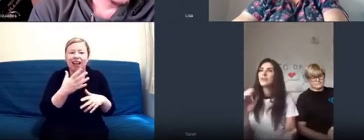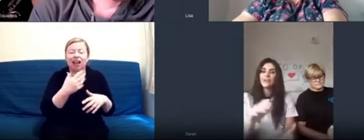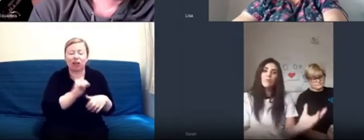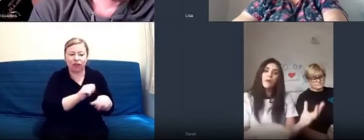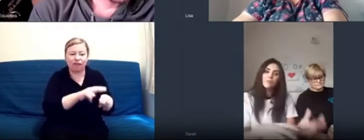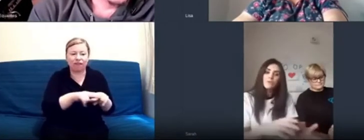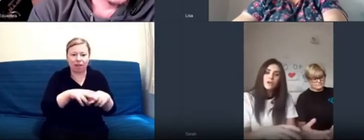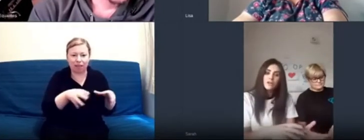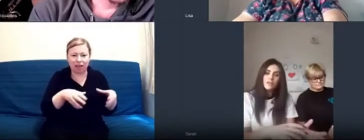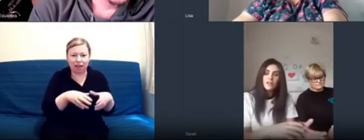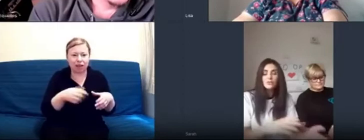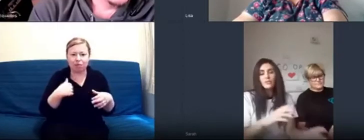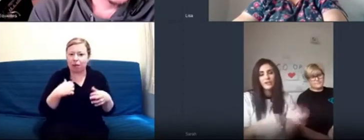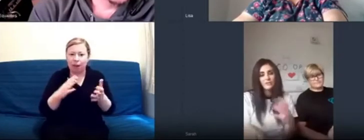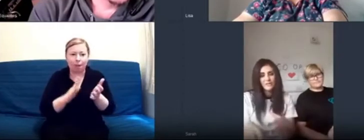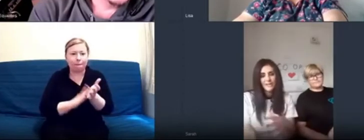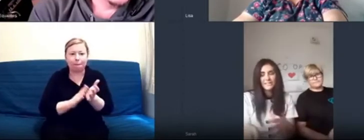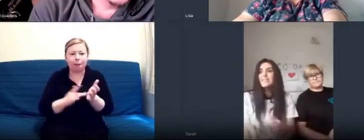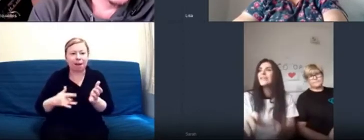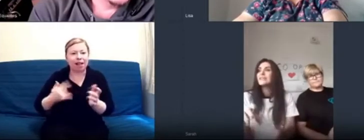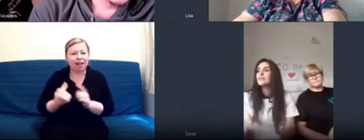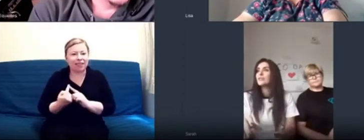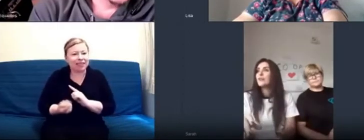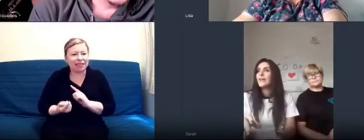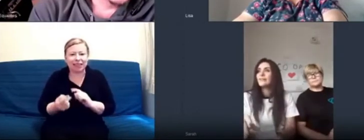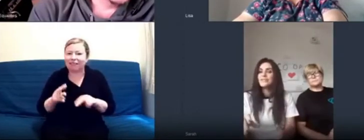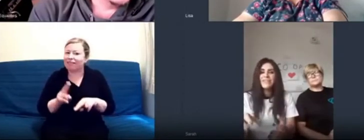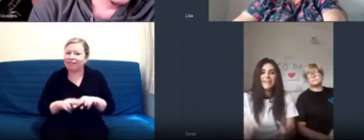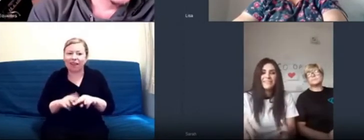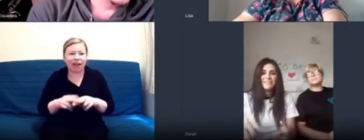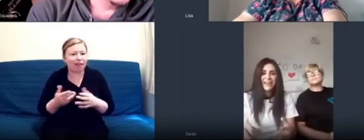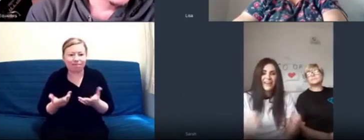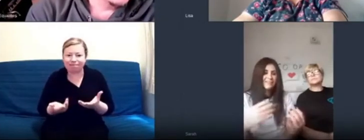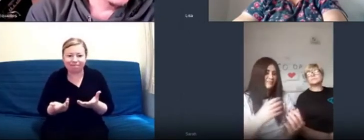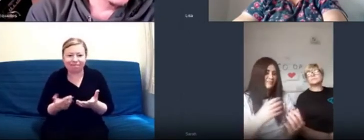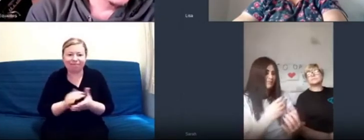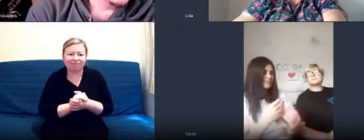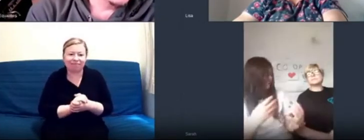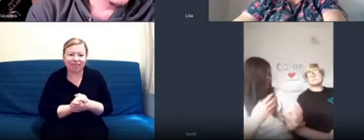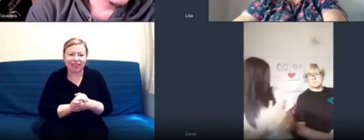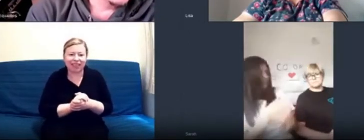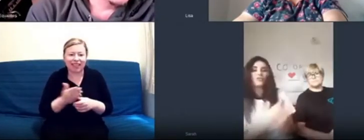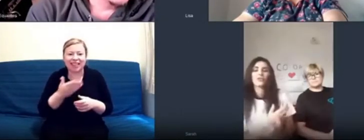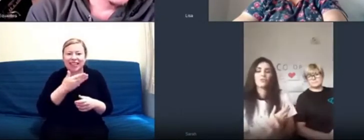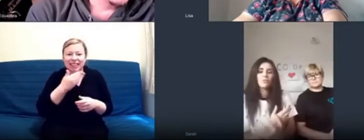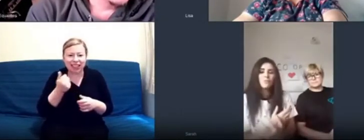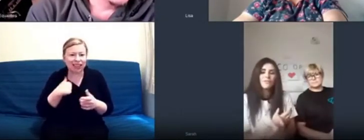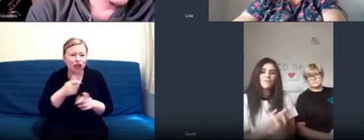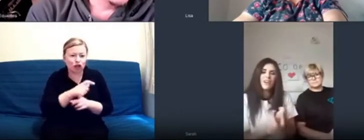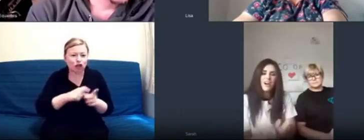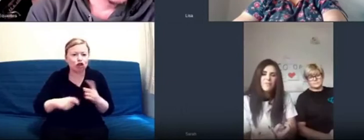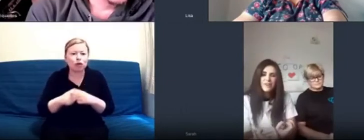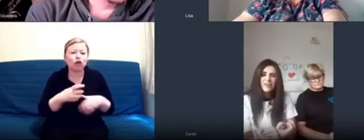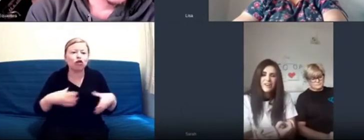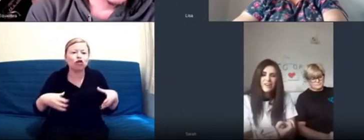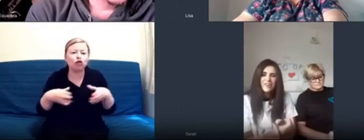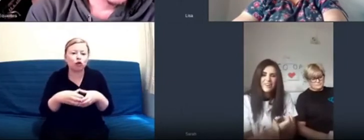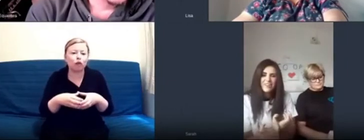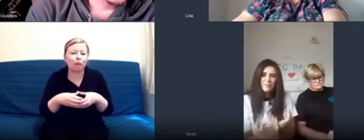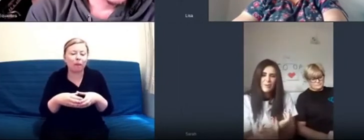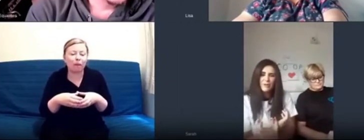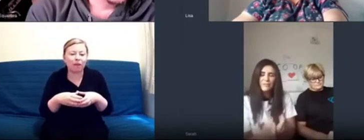busy. So I don't have a mum local. I don't have my dad. So it was nice that as a community group, we've